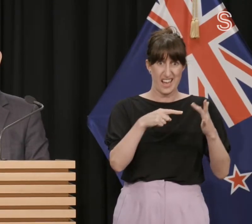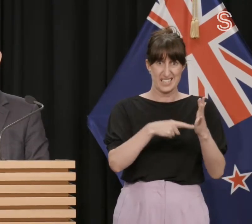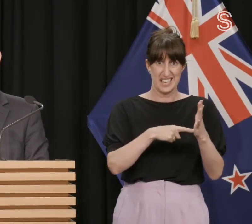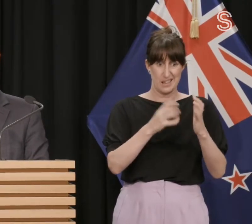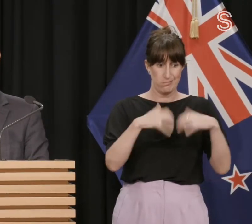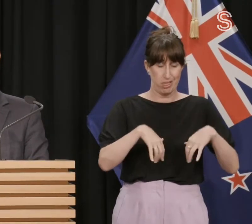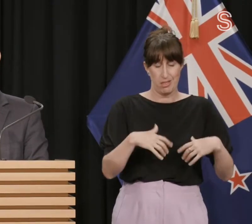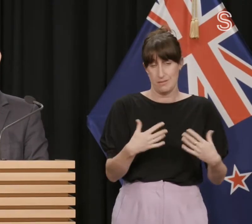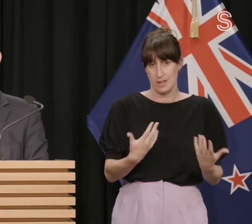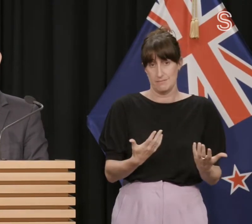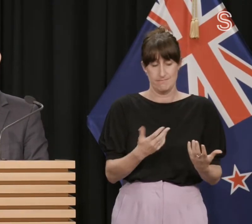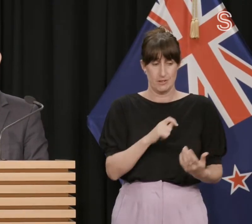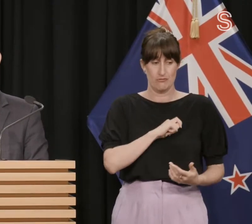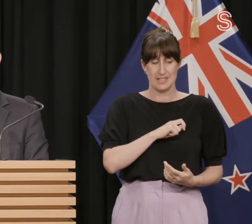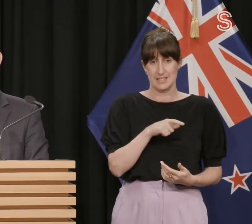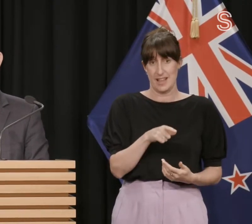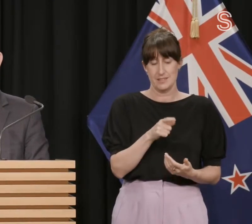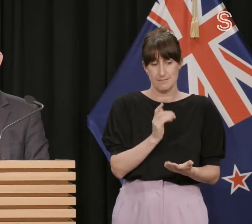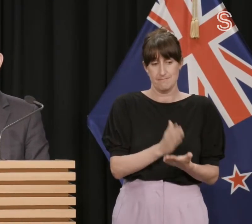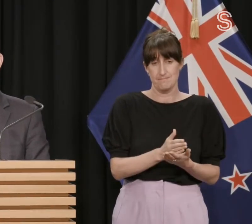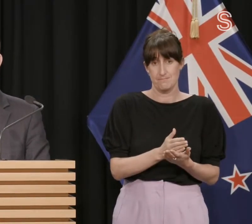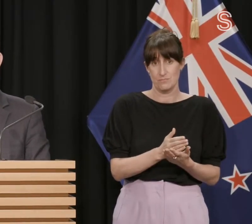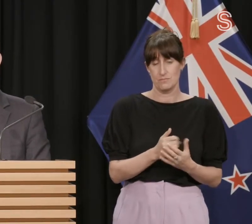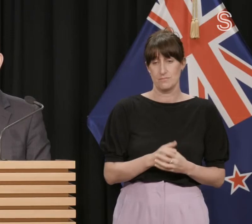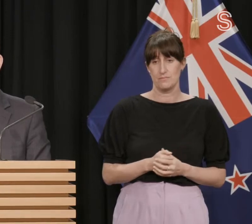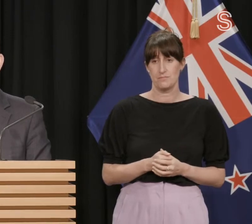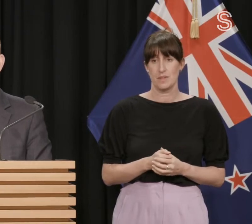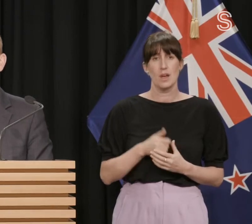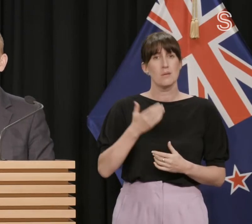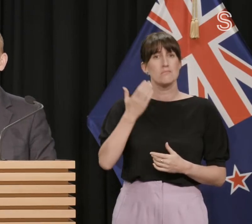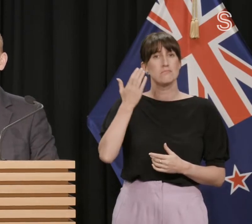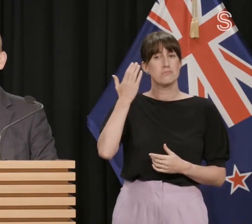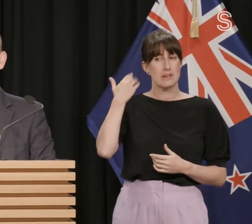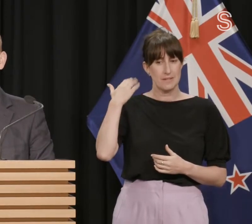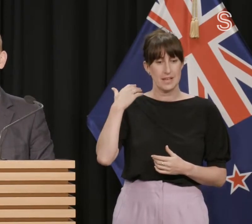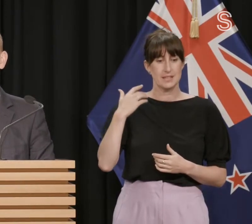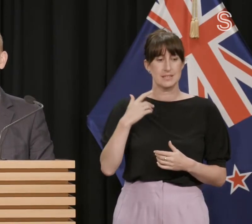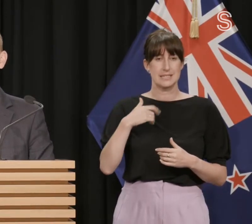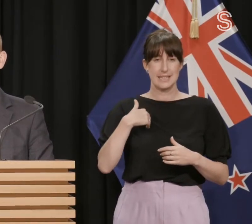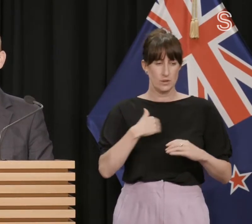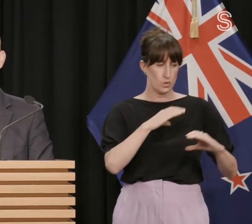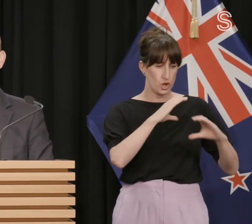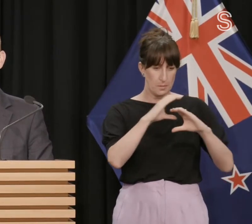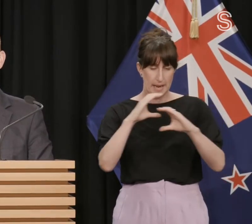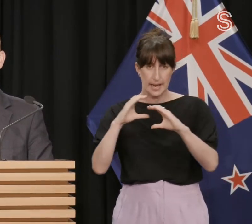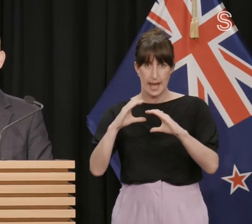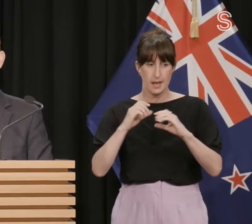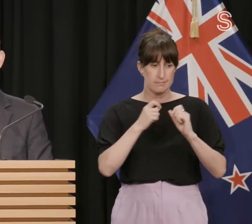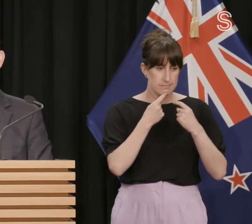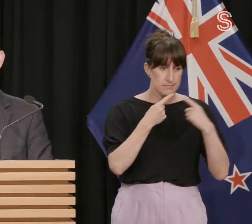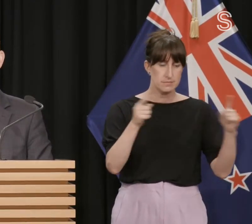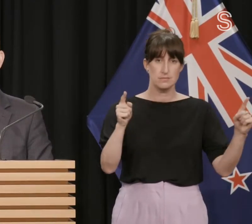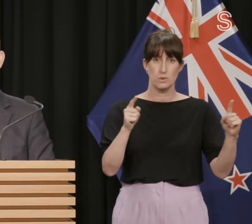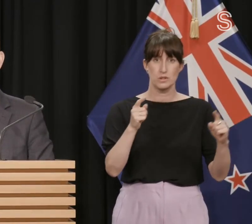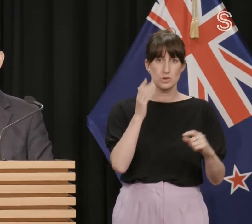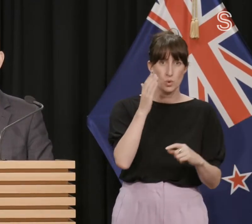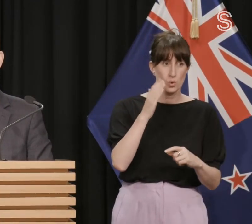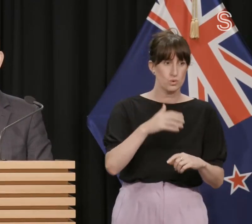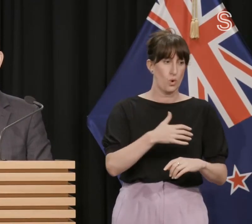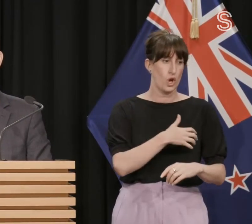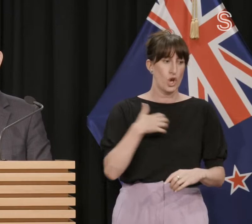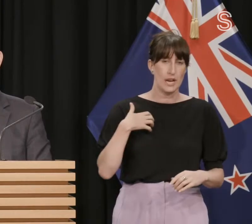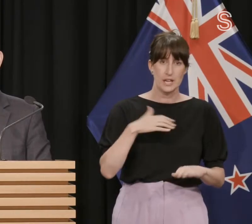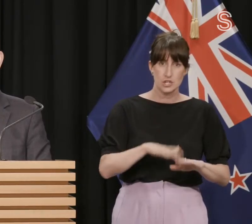that. In previous instances where we've been having to communicate things with schools and early childhood centres under